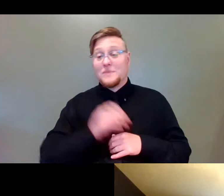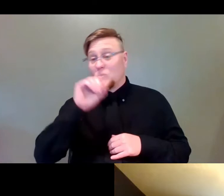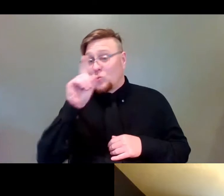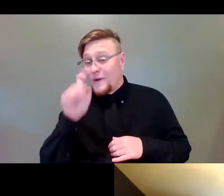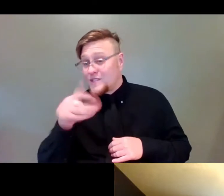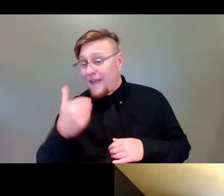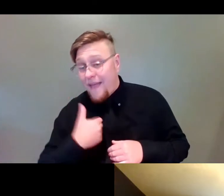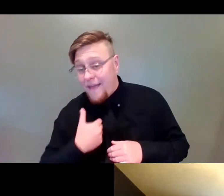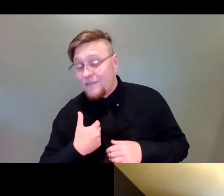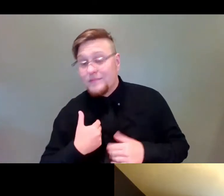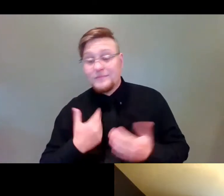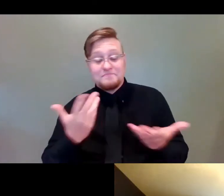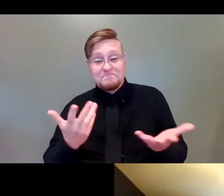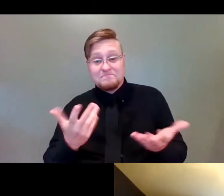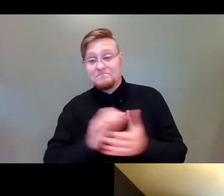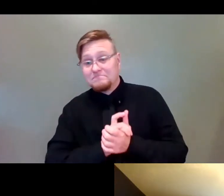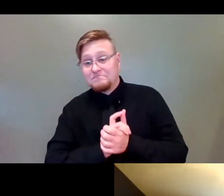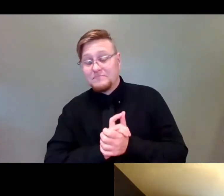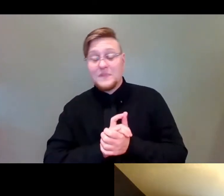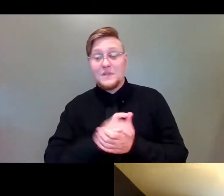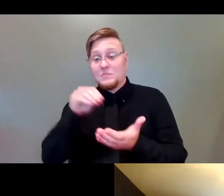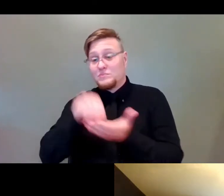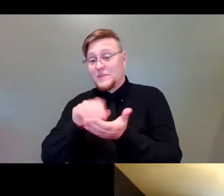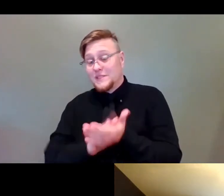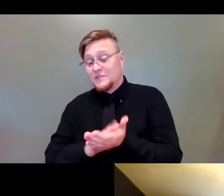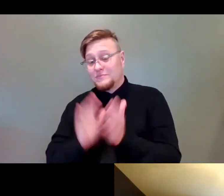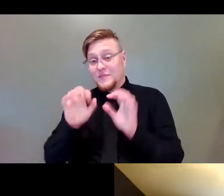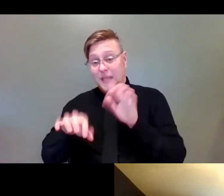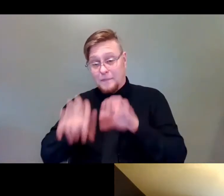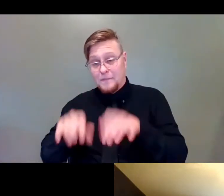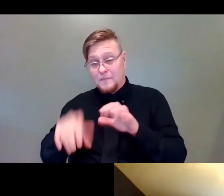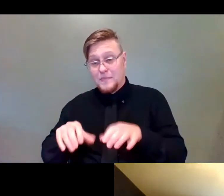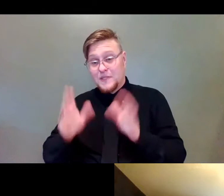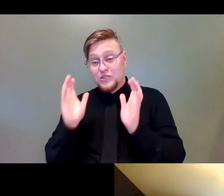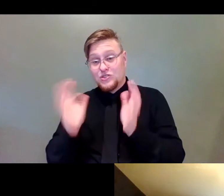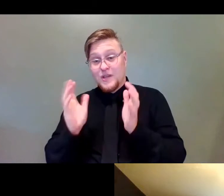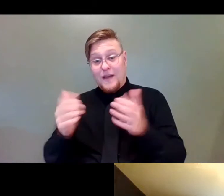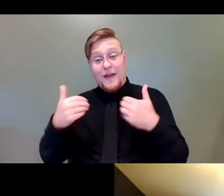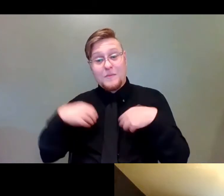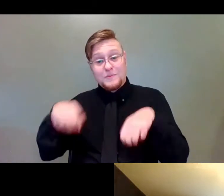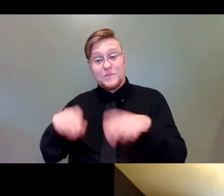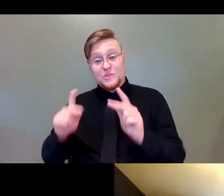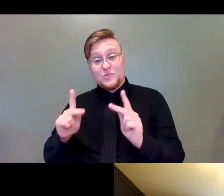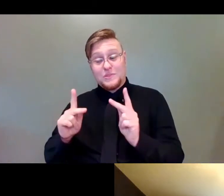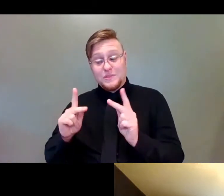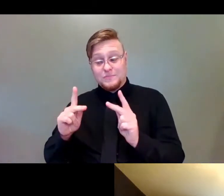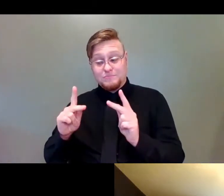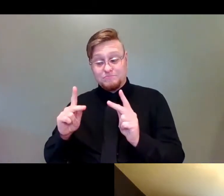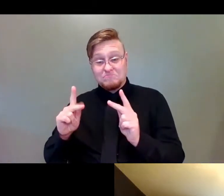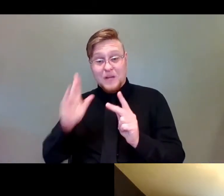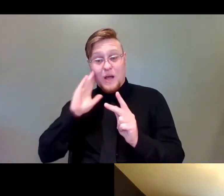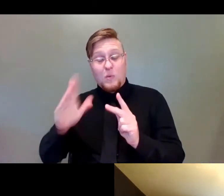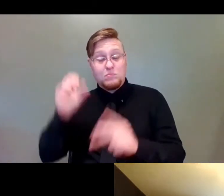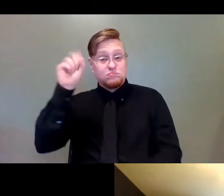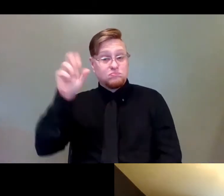questions while Susan's sharing, if you don't mind putting them in the chat, I'll read them, and when we have an opportunity to ask some questions once